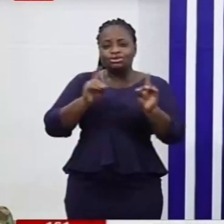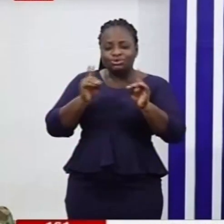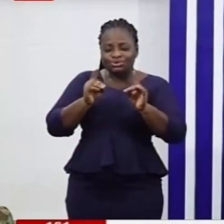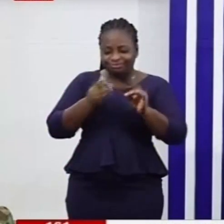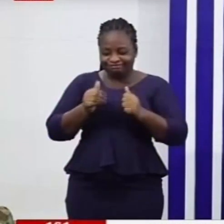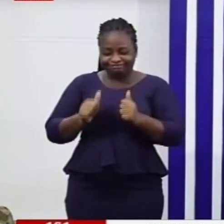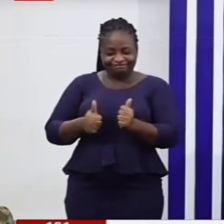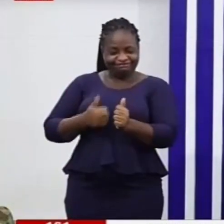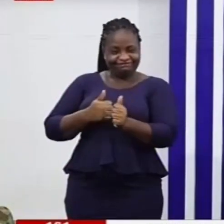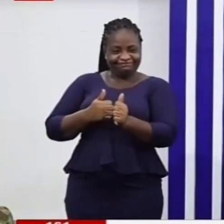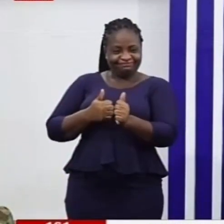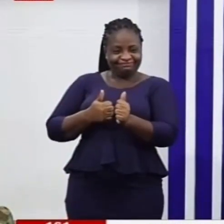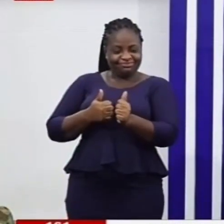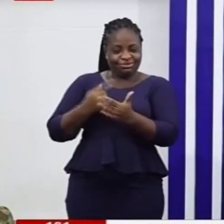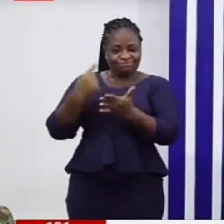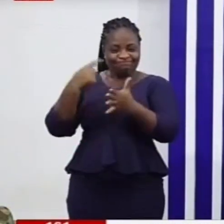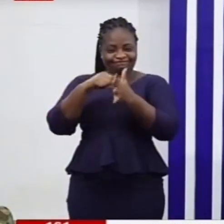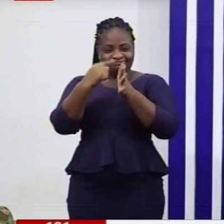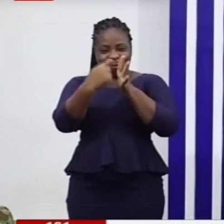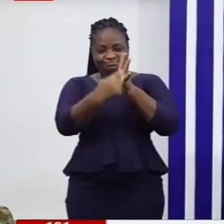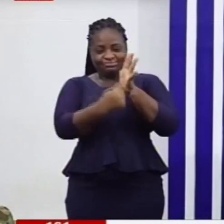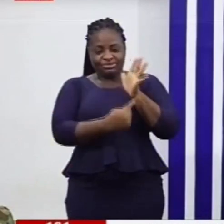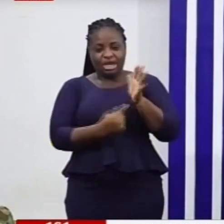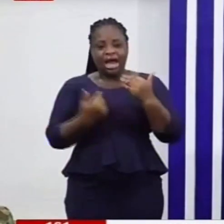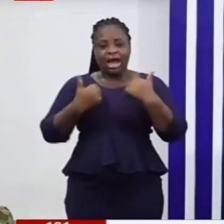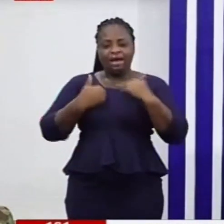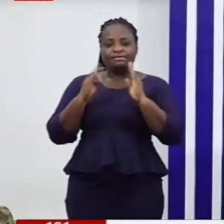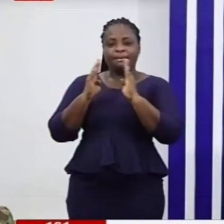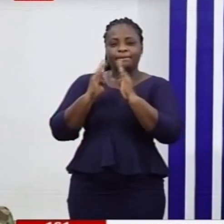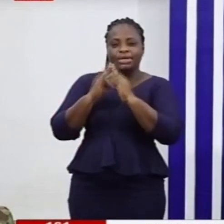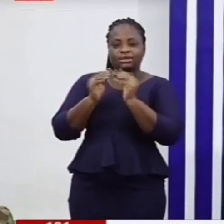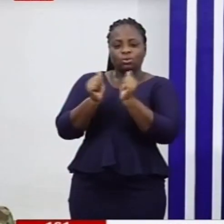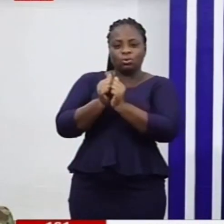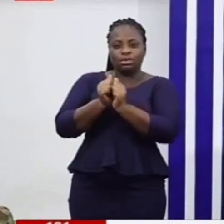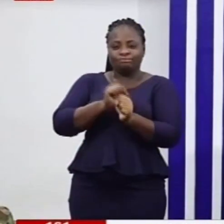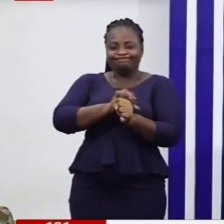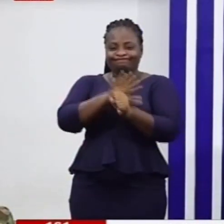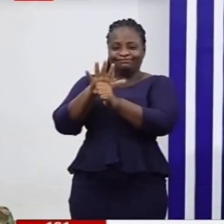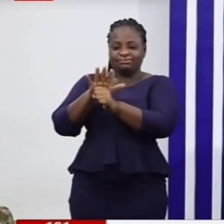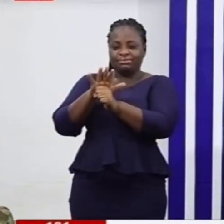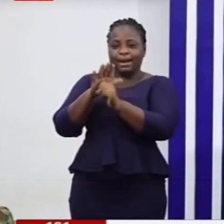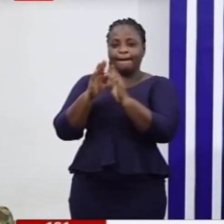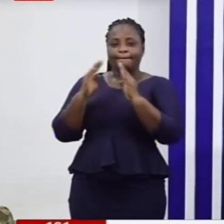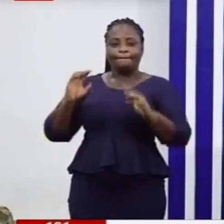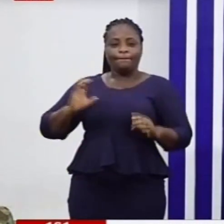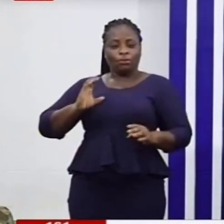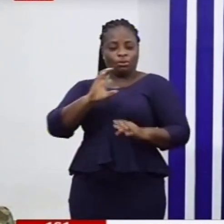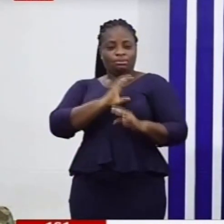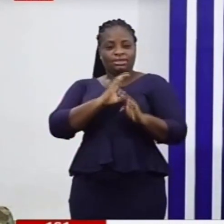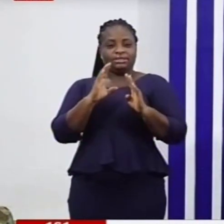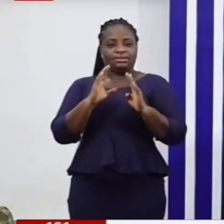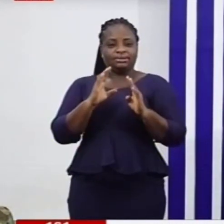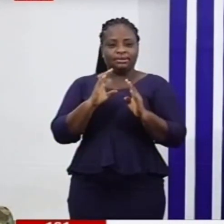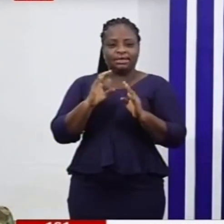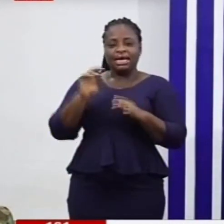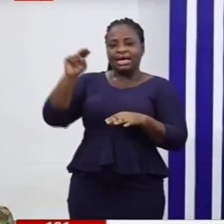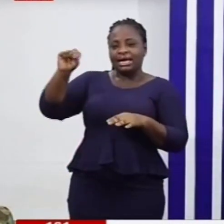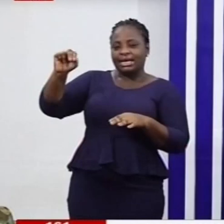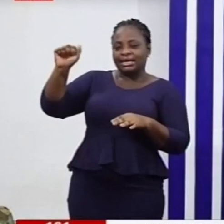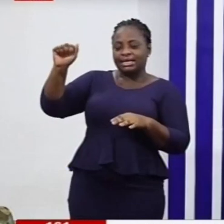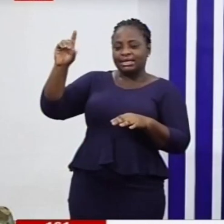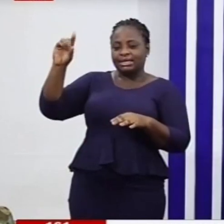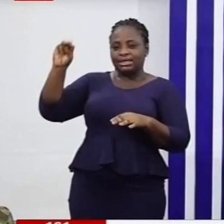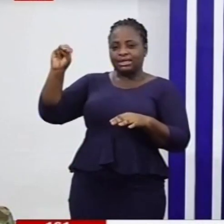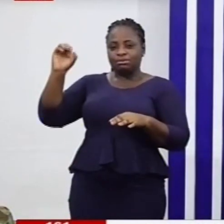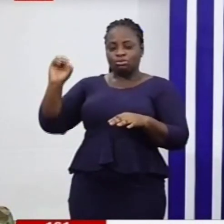measures. We had meetings with COVID-19 Planning Committee, that the National Security, NADMO, and the Ministry of